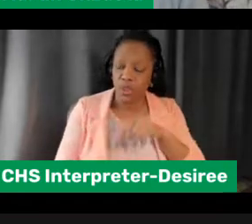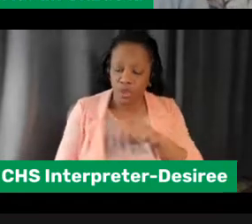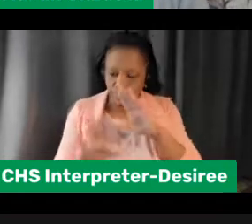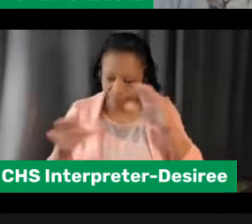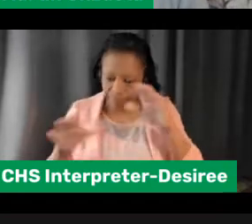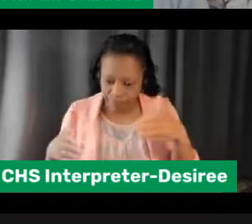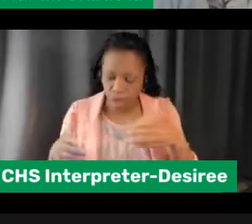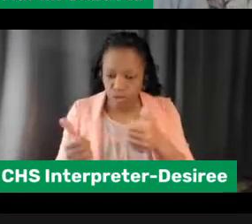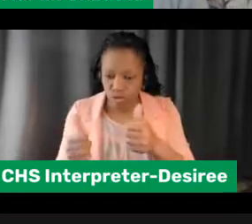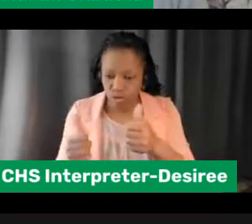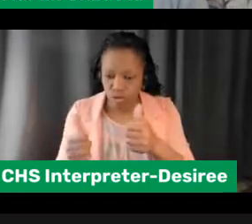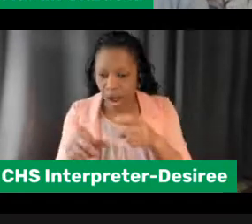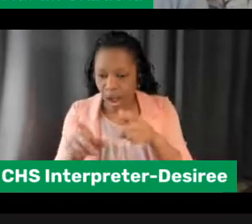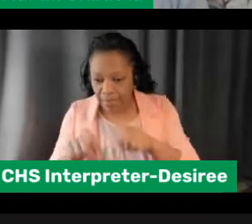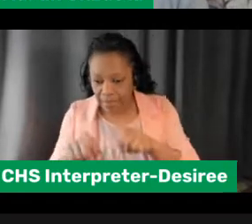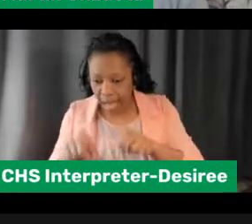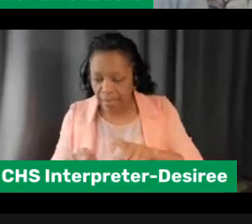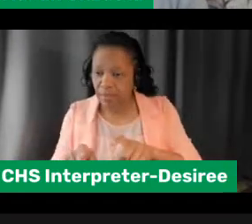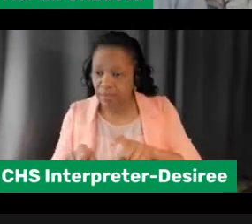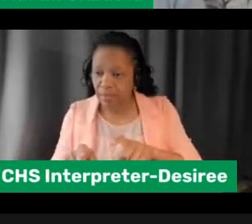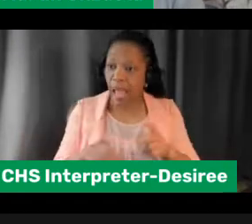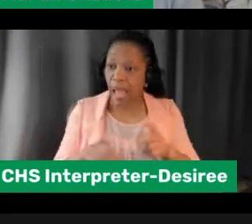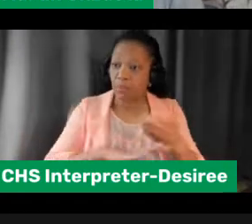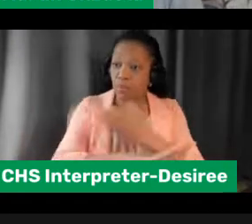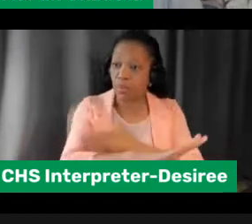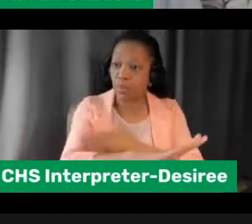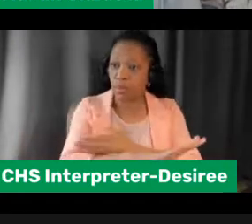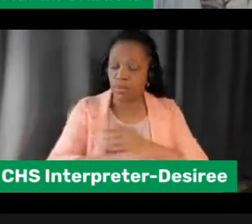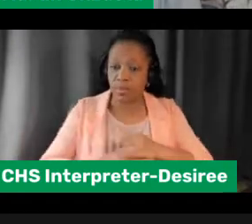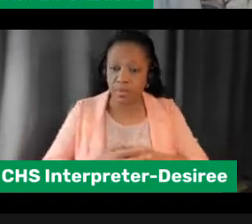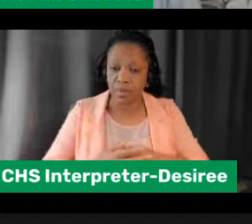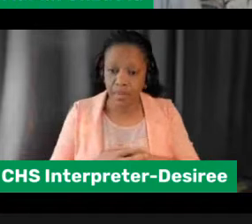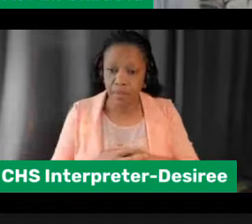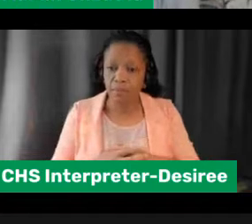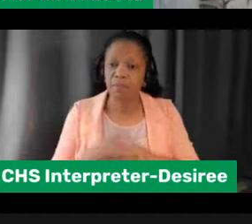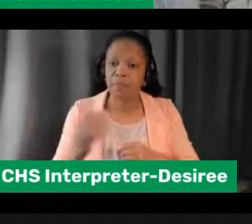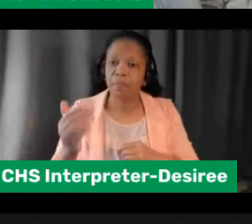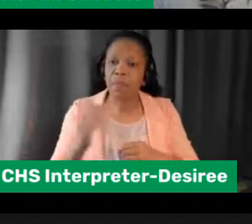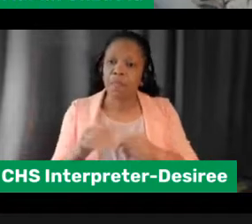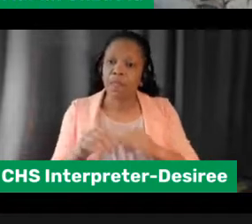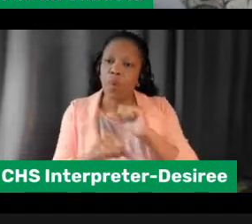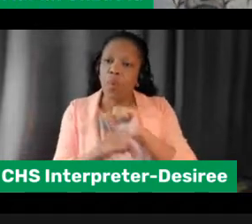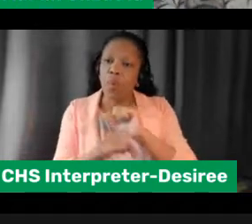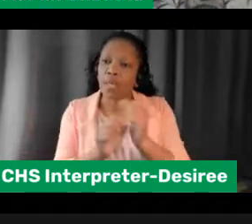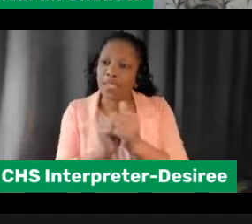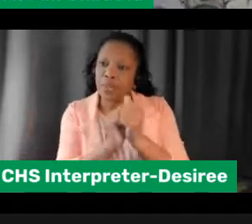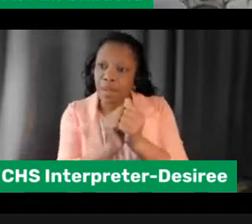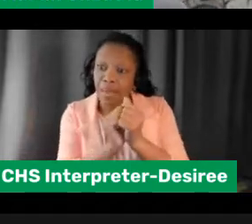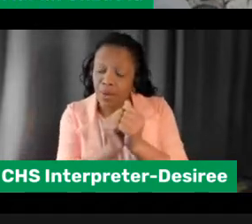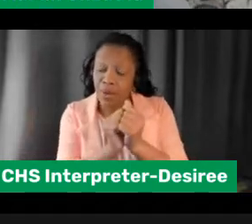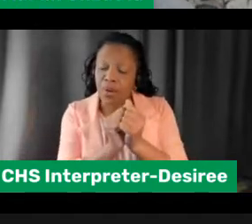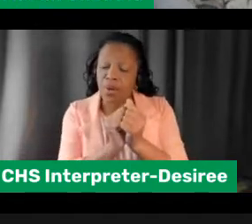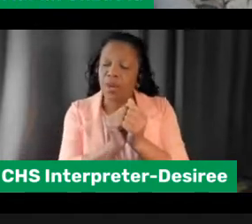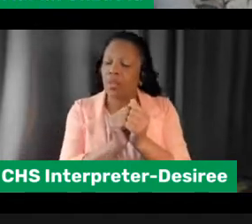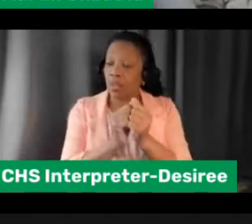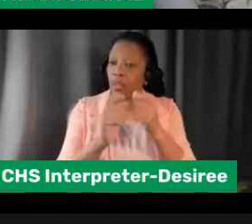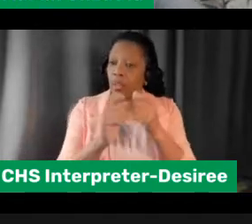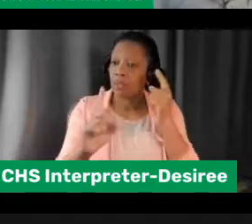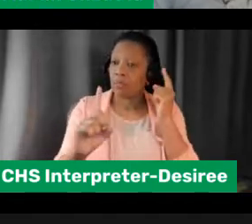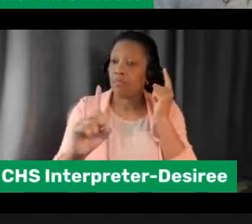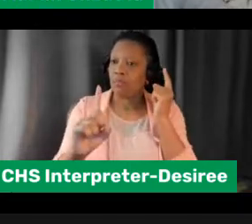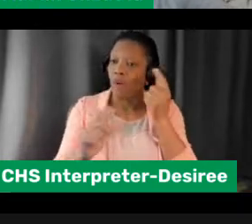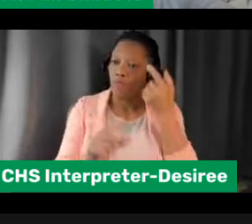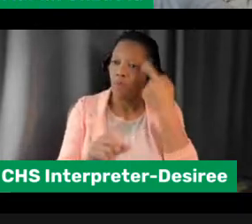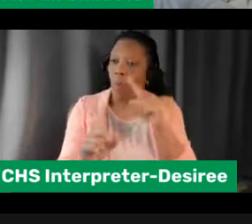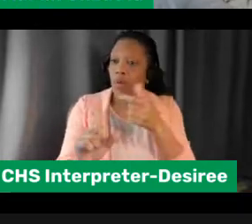innovating on. Cooperation, working closely together towards common goals. Mutualism, so not